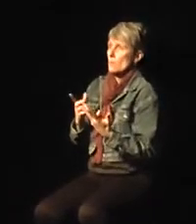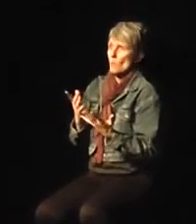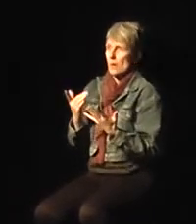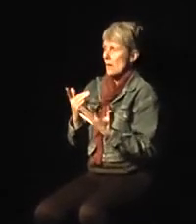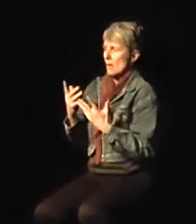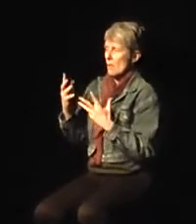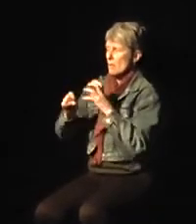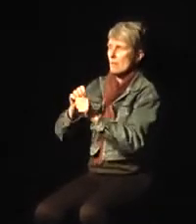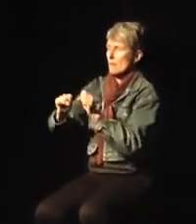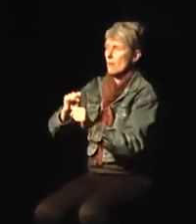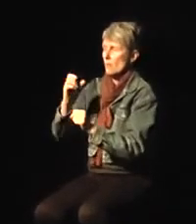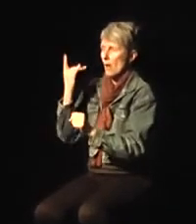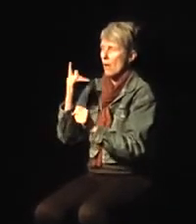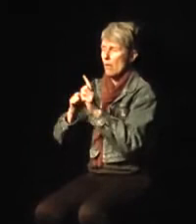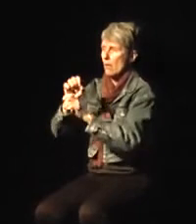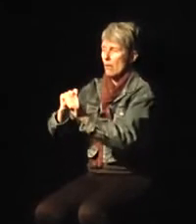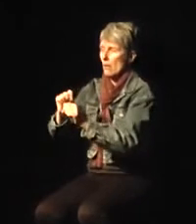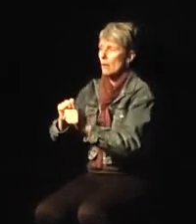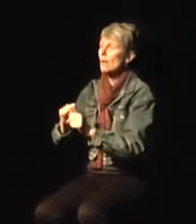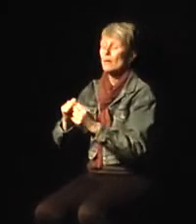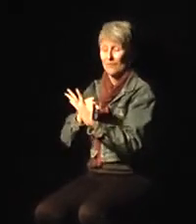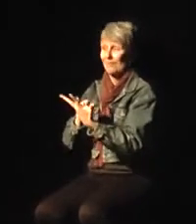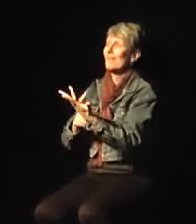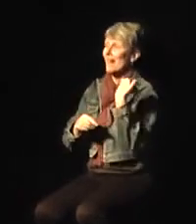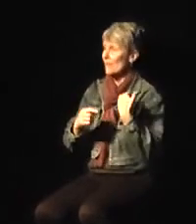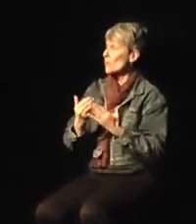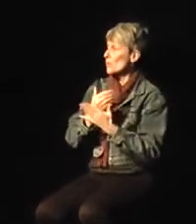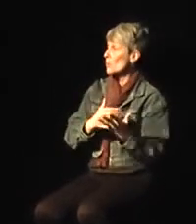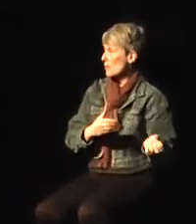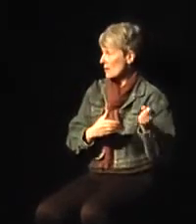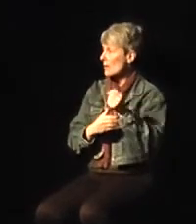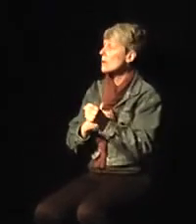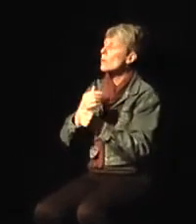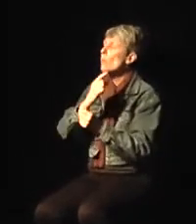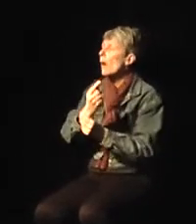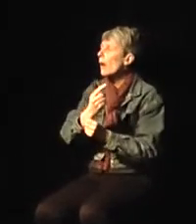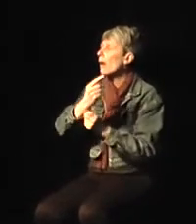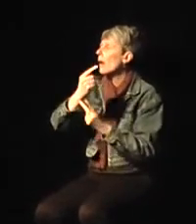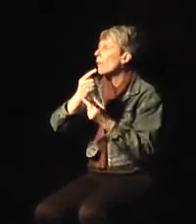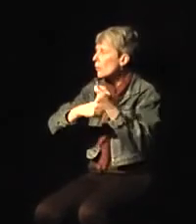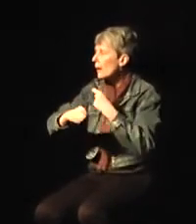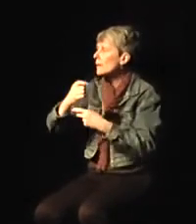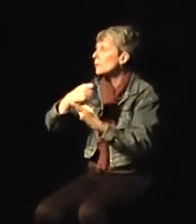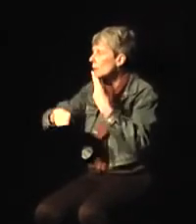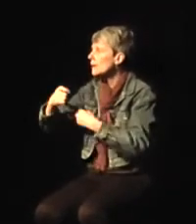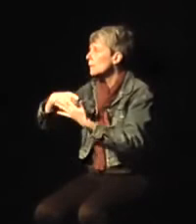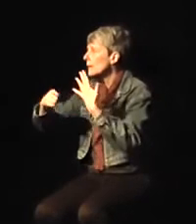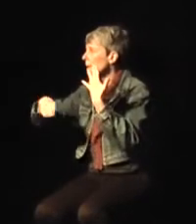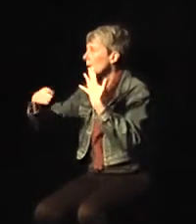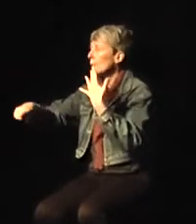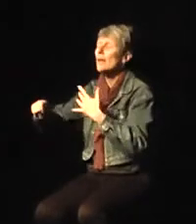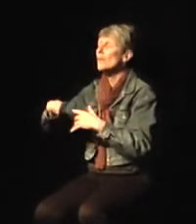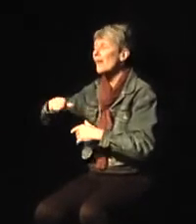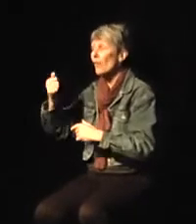why. And whenever the researchers replaced these monkeys, one at a time, they each got their submissive punishment by